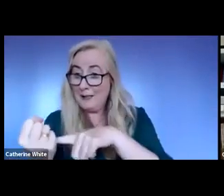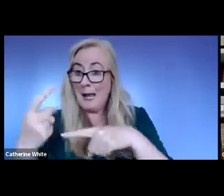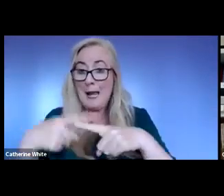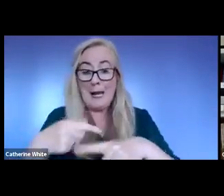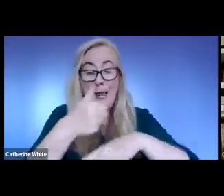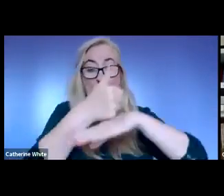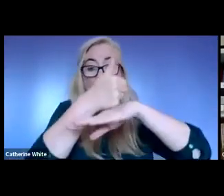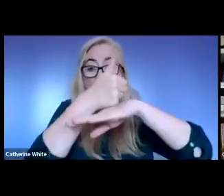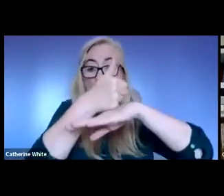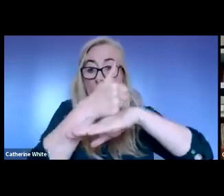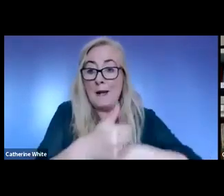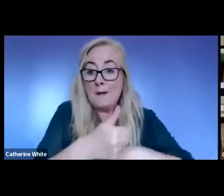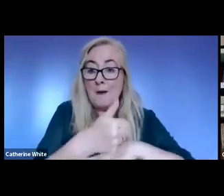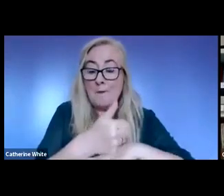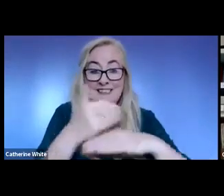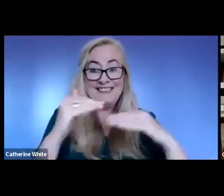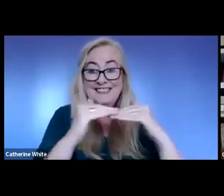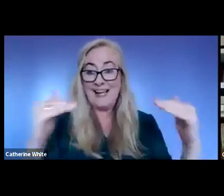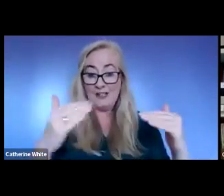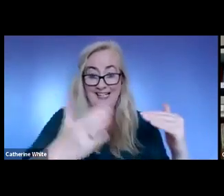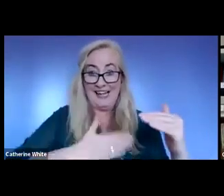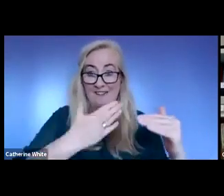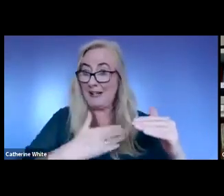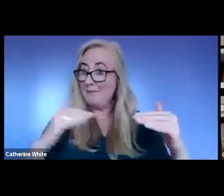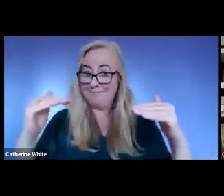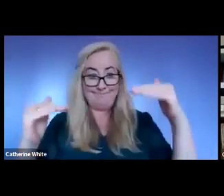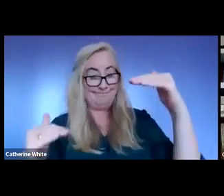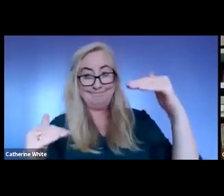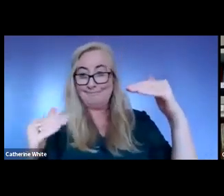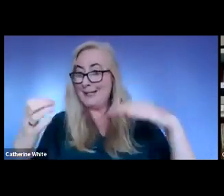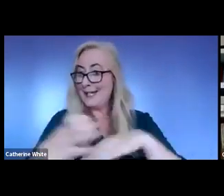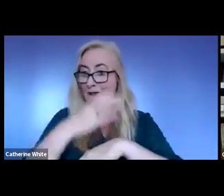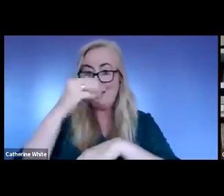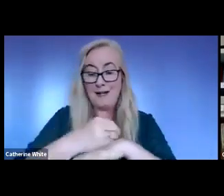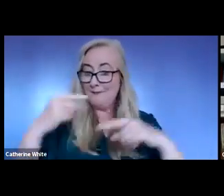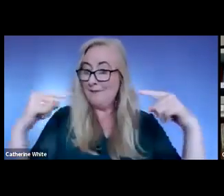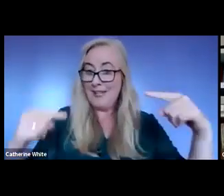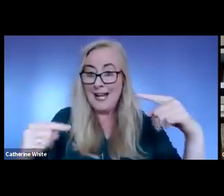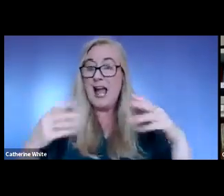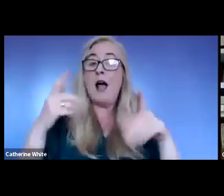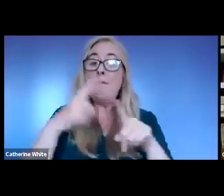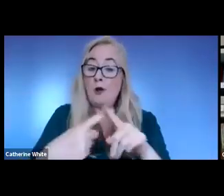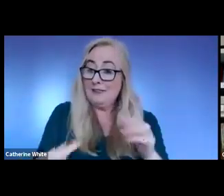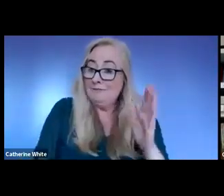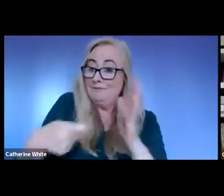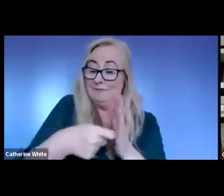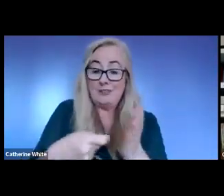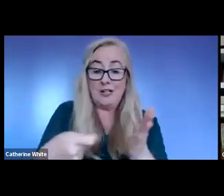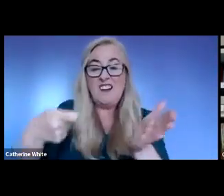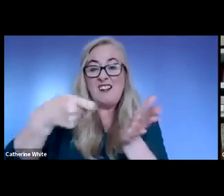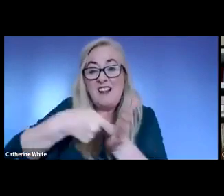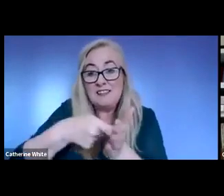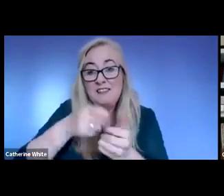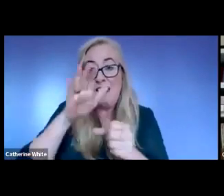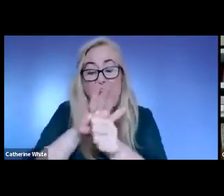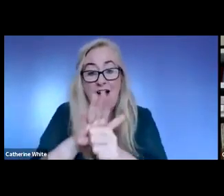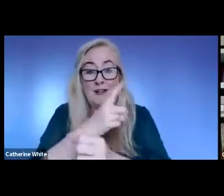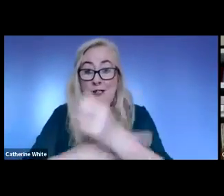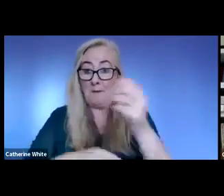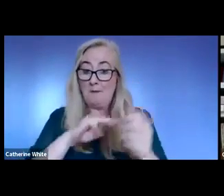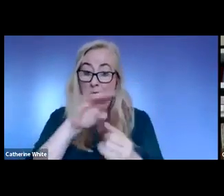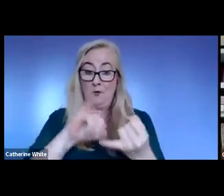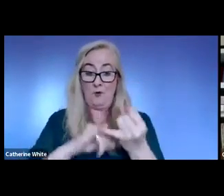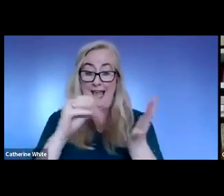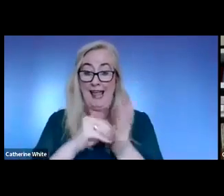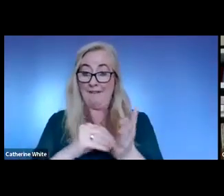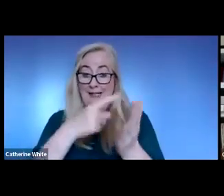essential standard of living is still there. We need to introduce a cost of disability payment and recognise the fact that persons living with disabilities